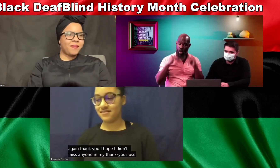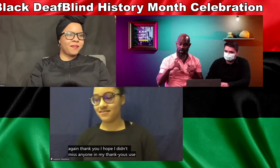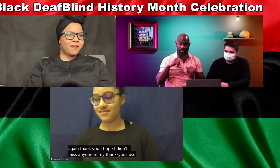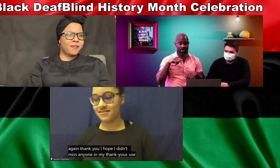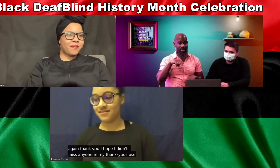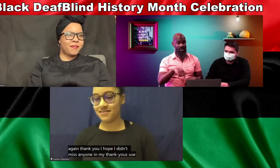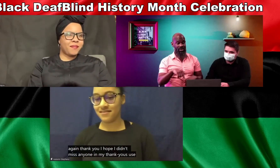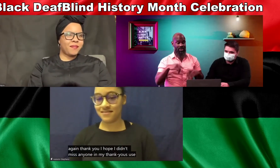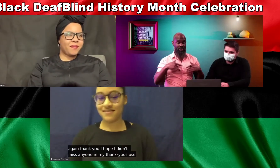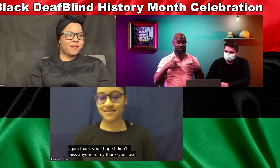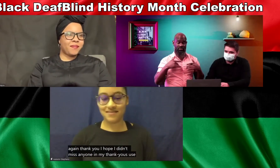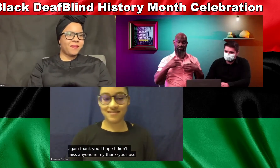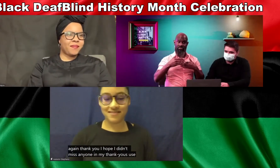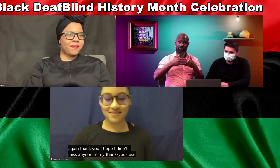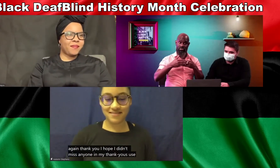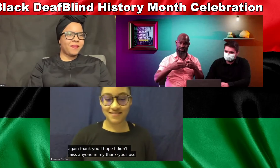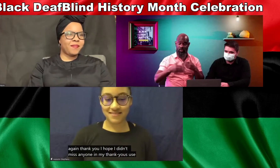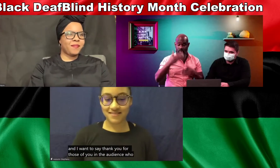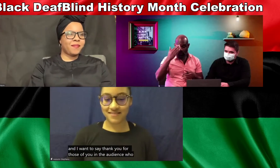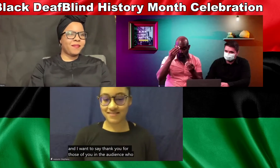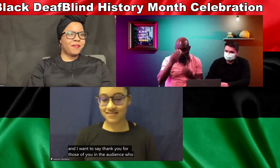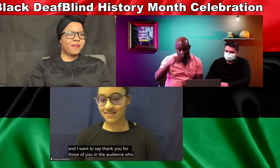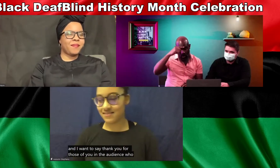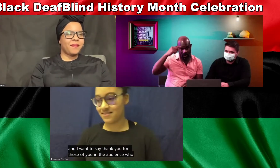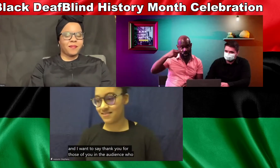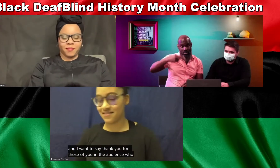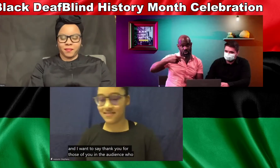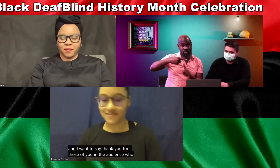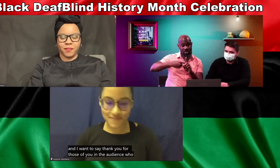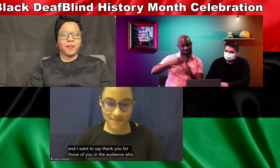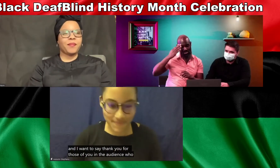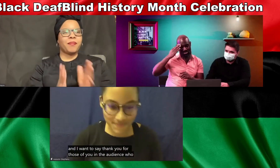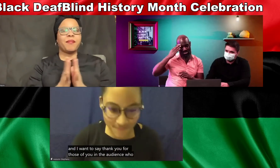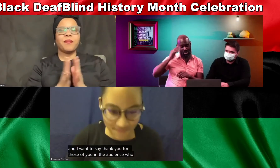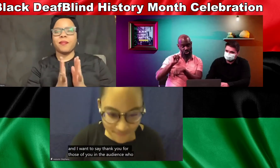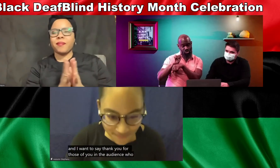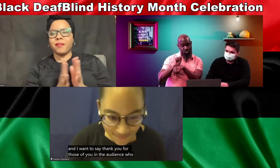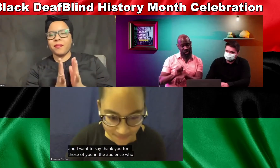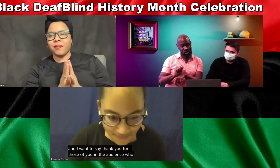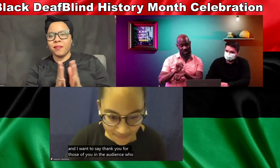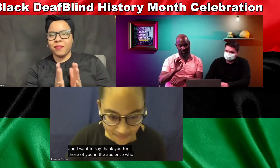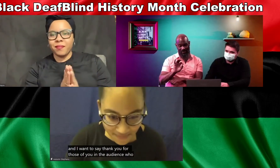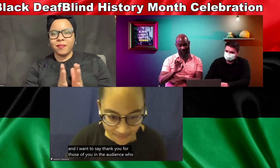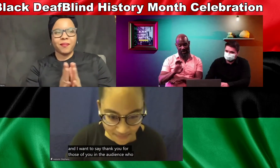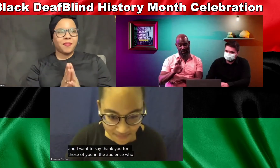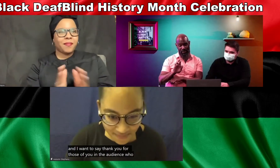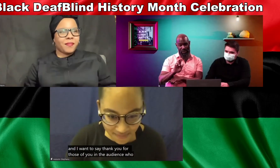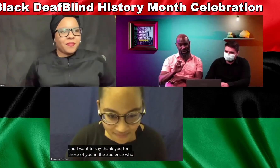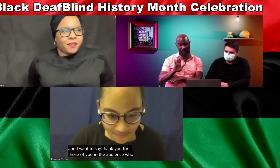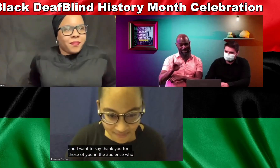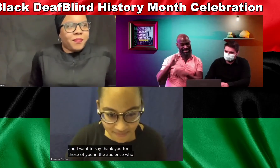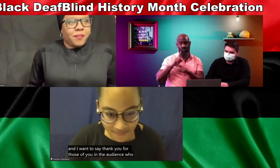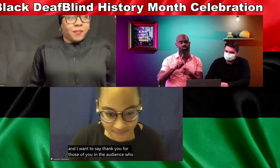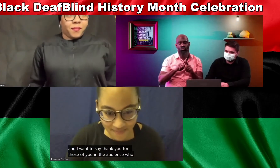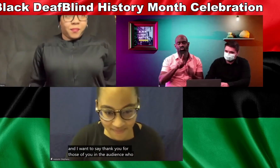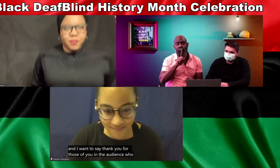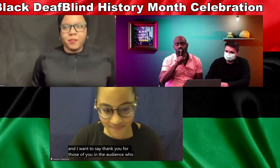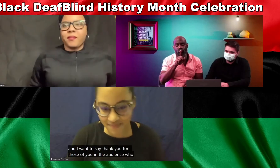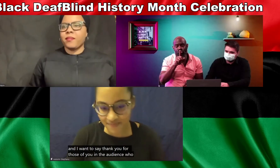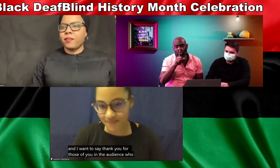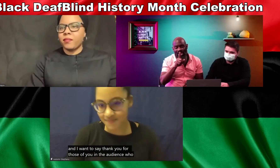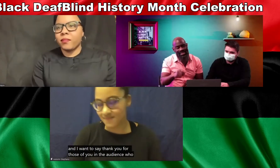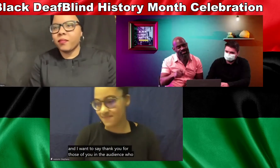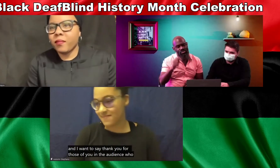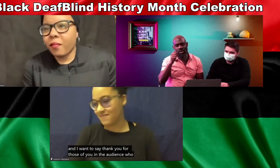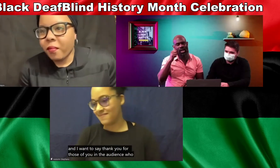the audience who are here. I hope that you enjoyed this event. And, you know, Black History Month